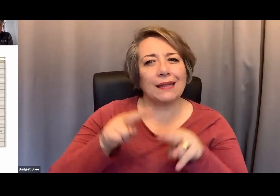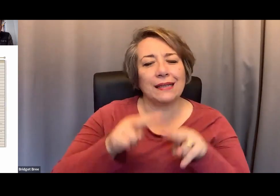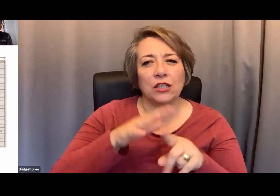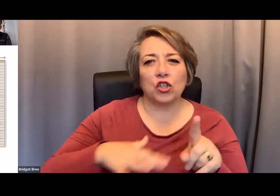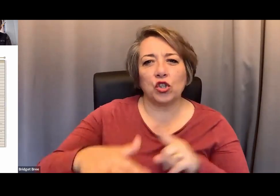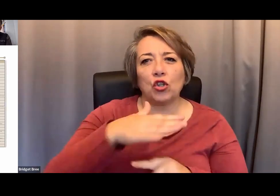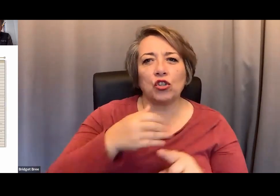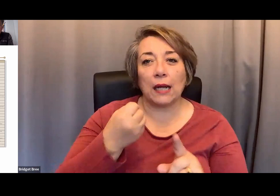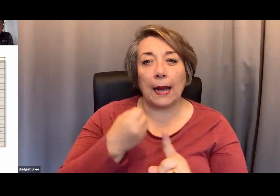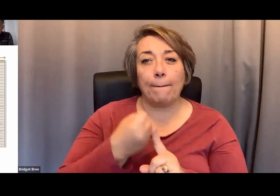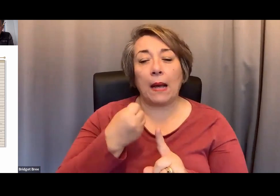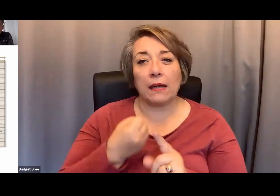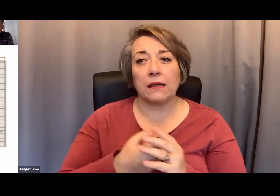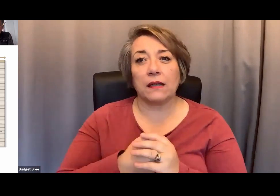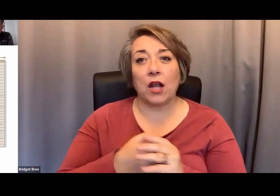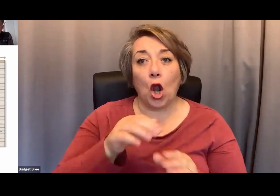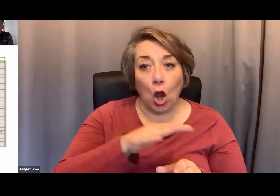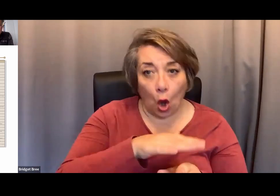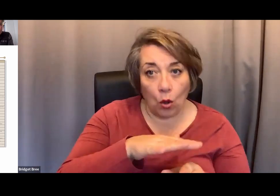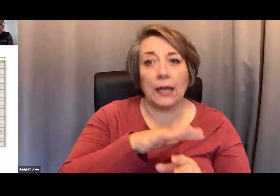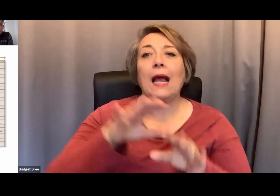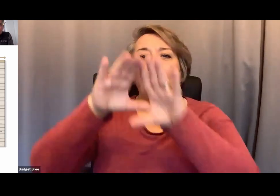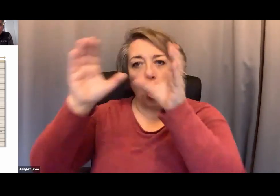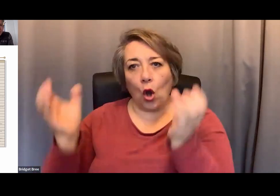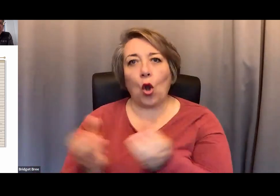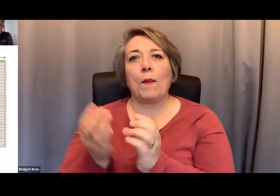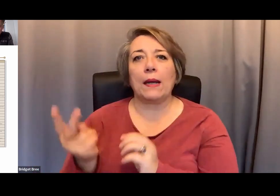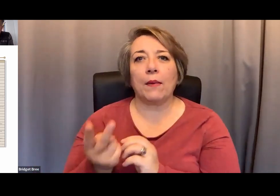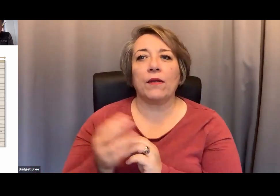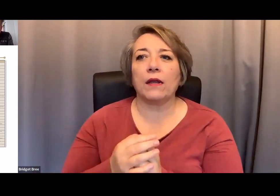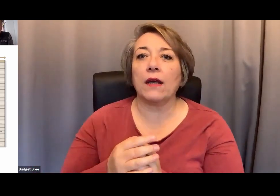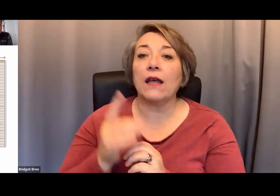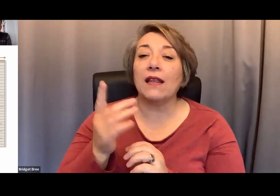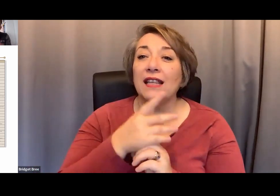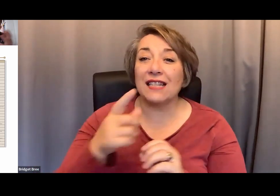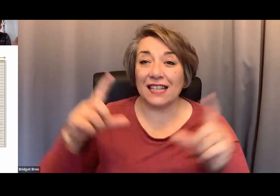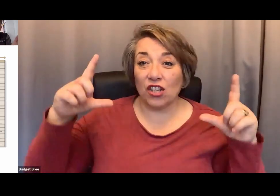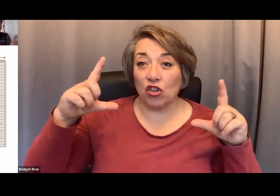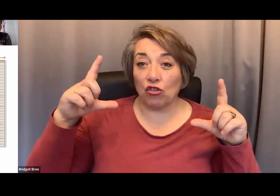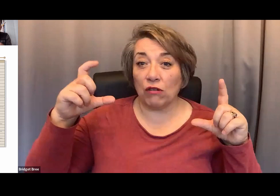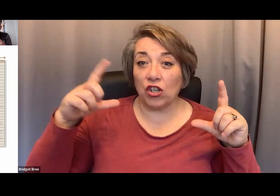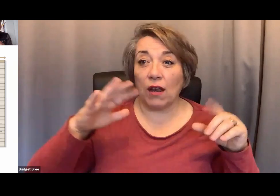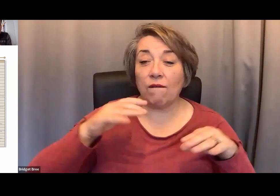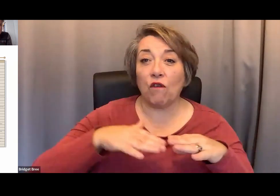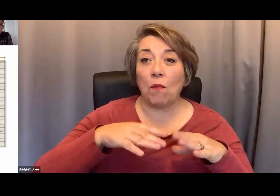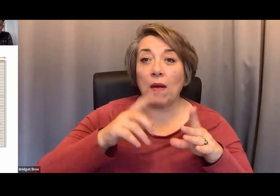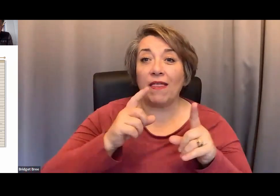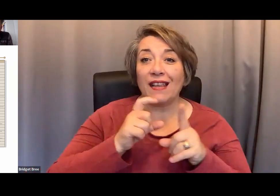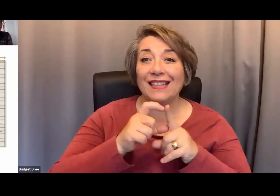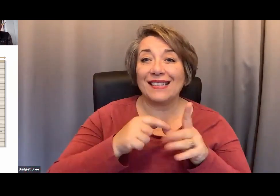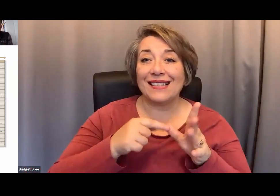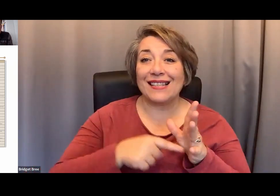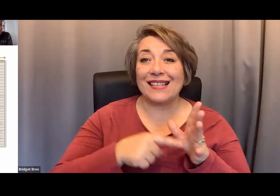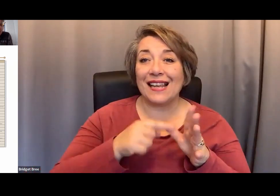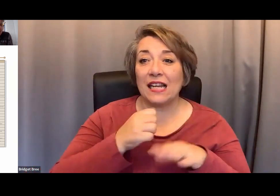globally. And this is a screenshot from the database. So there's an Excel file with